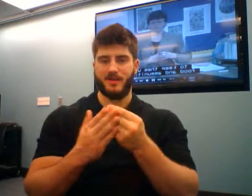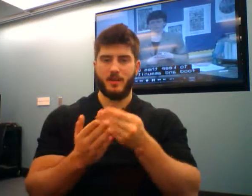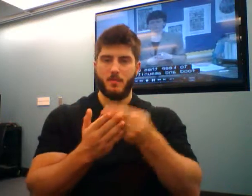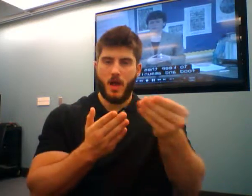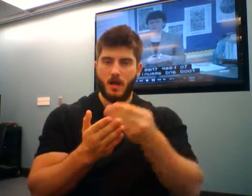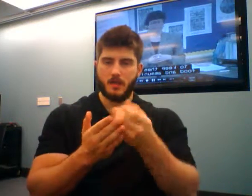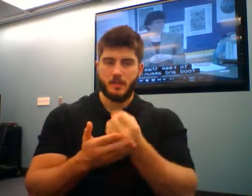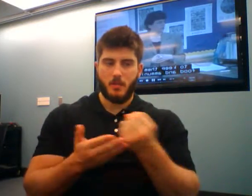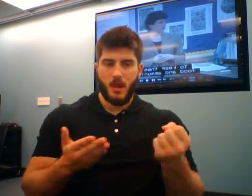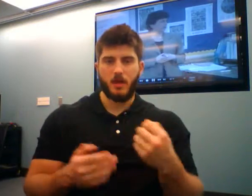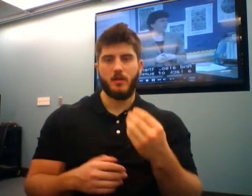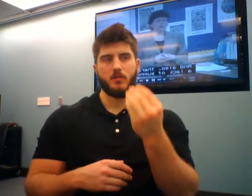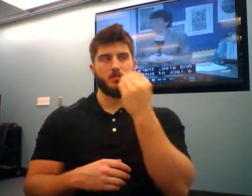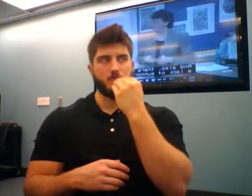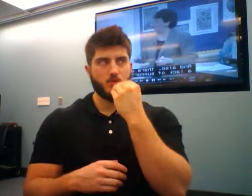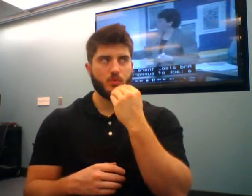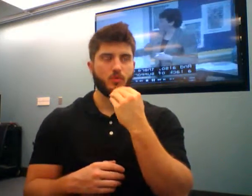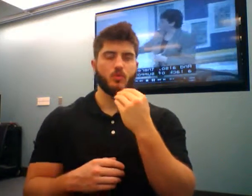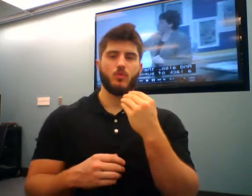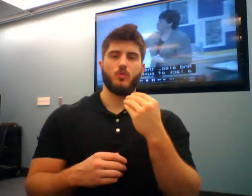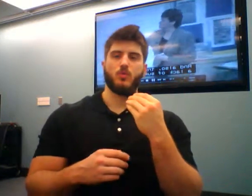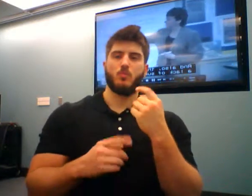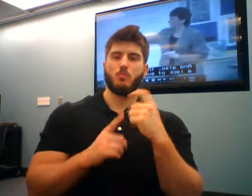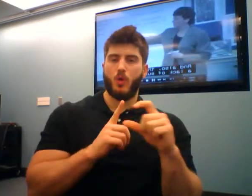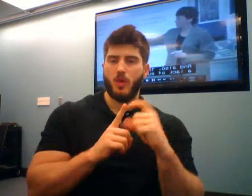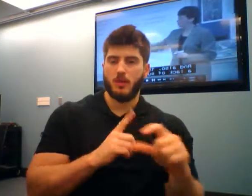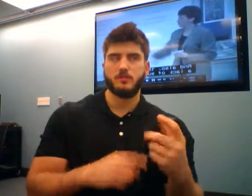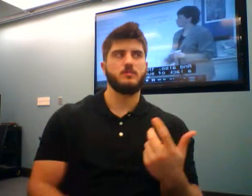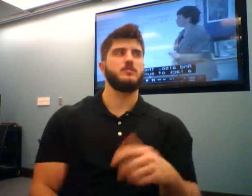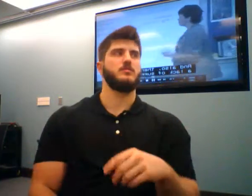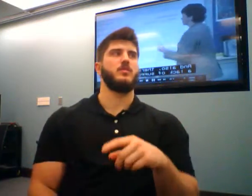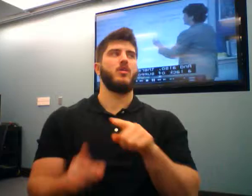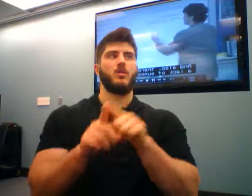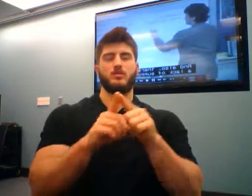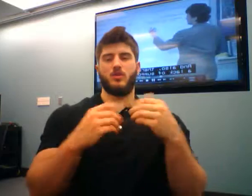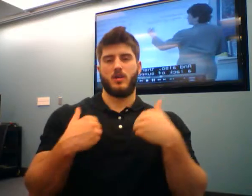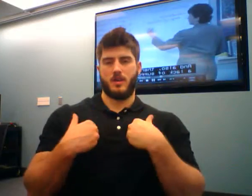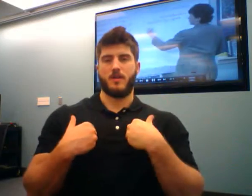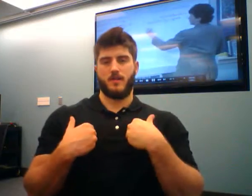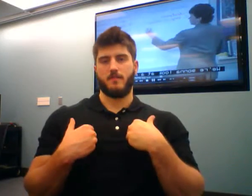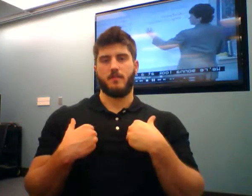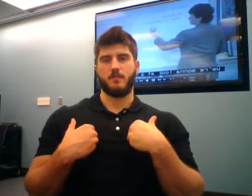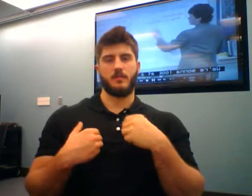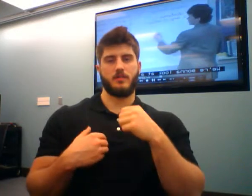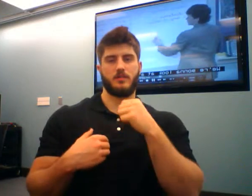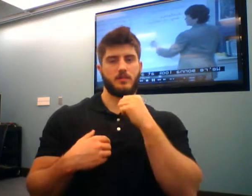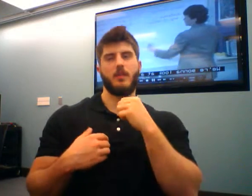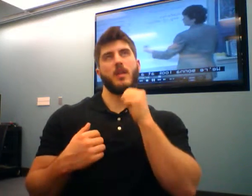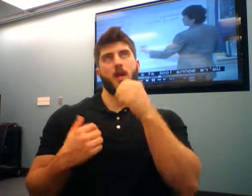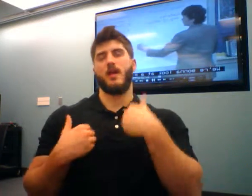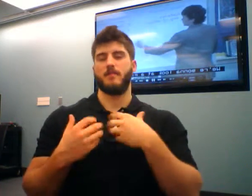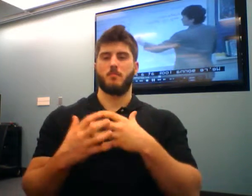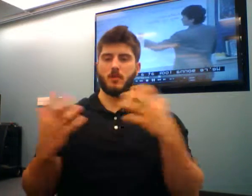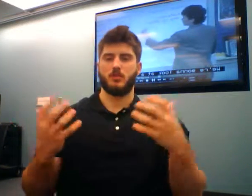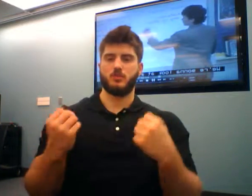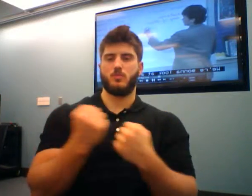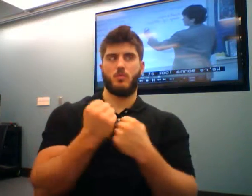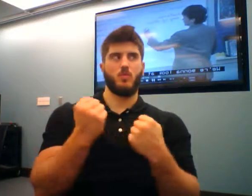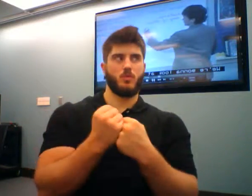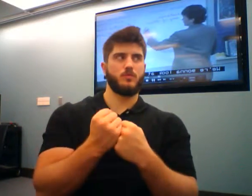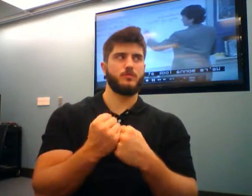with food and ammunition. And also there was a lack of support. We're going to look at a pie